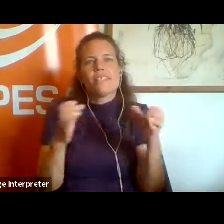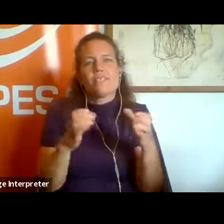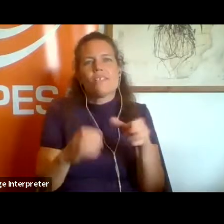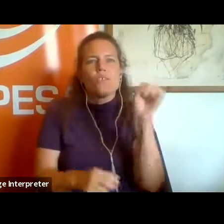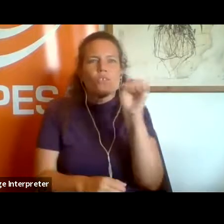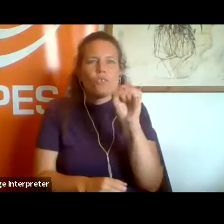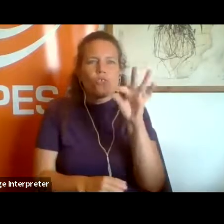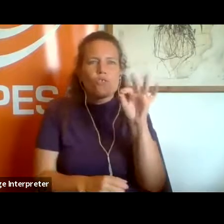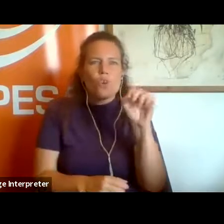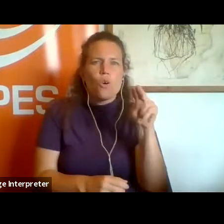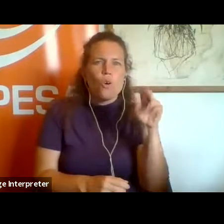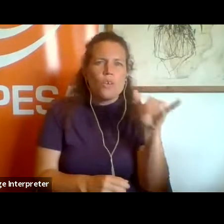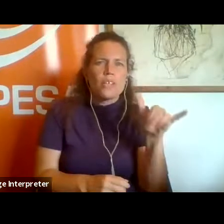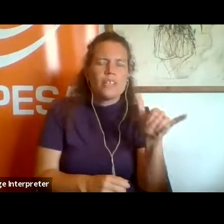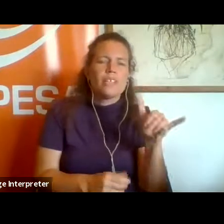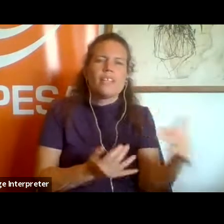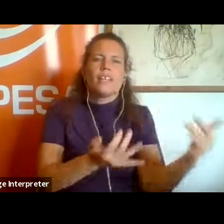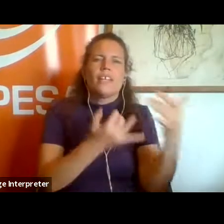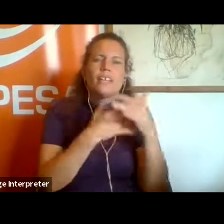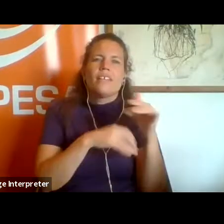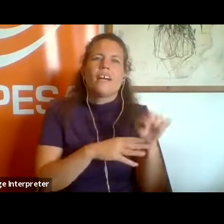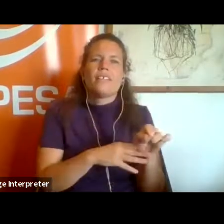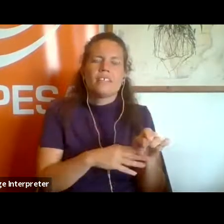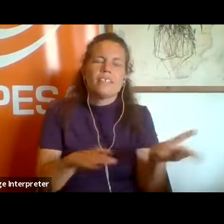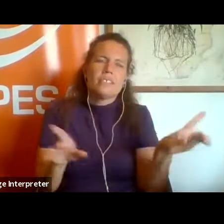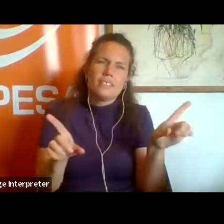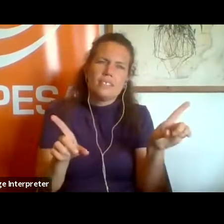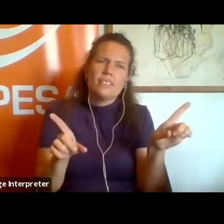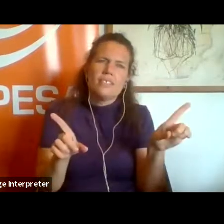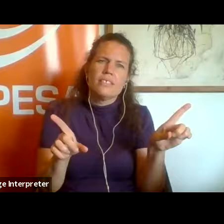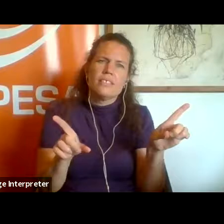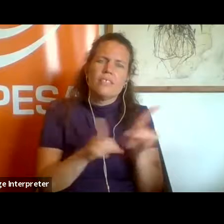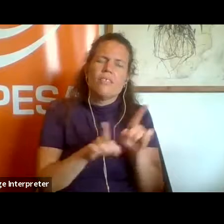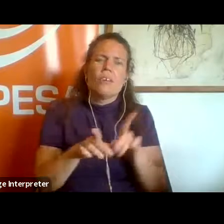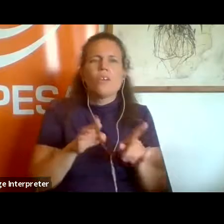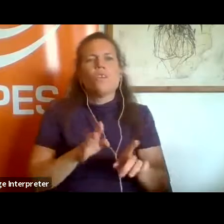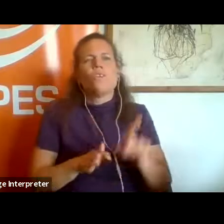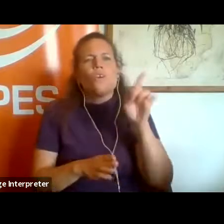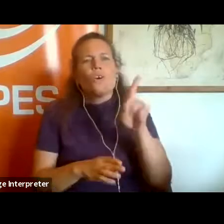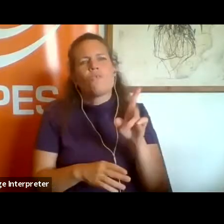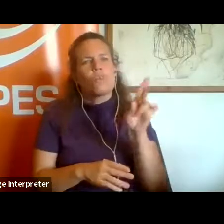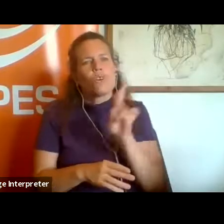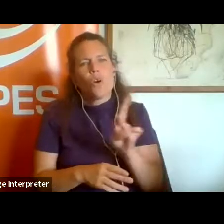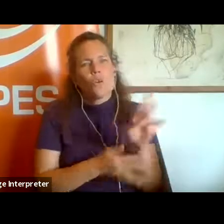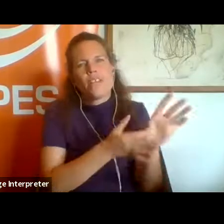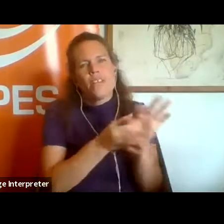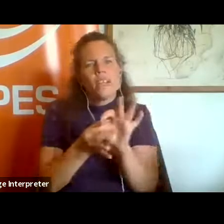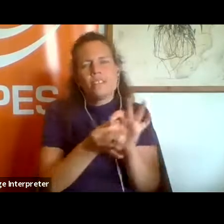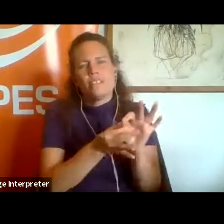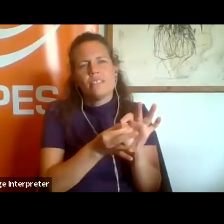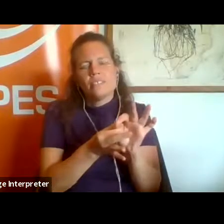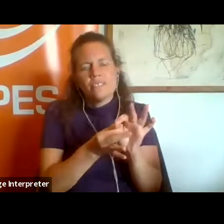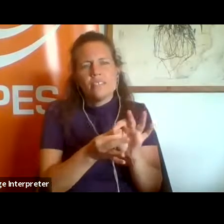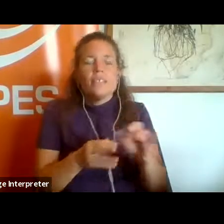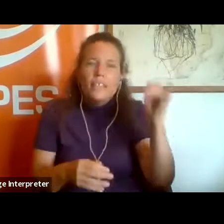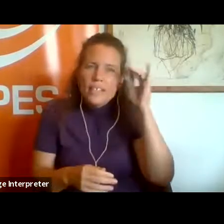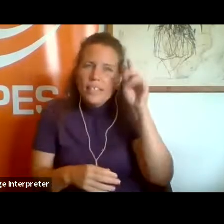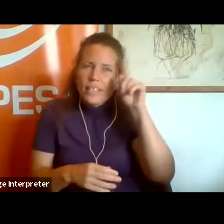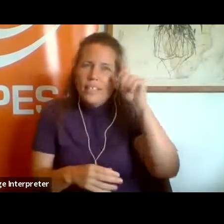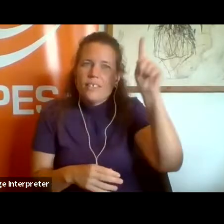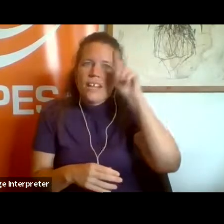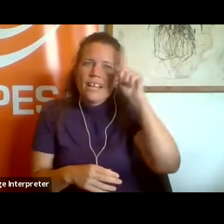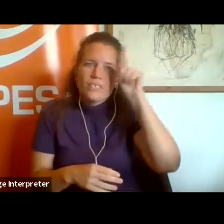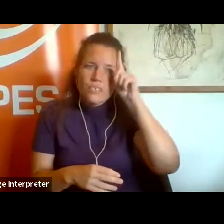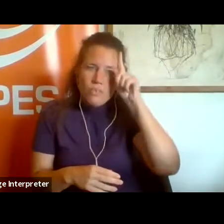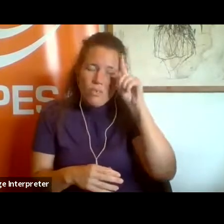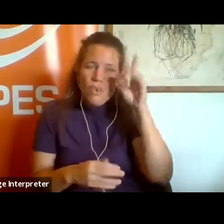attack, which currently is attributed to North Korea. So intellectual property has also been a